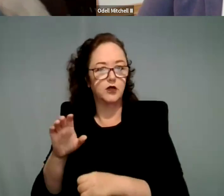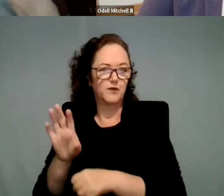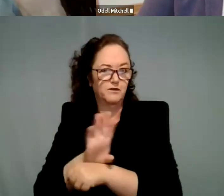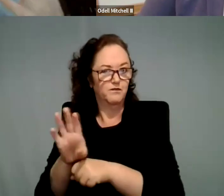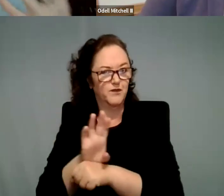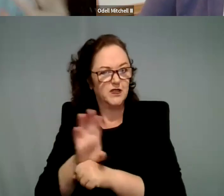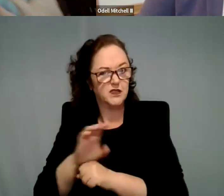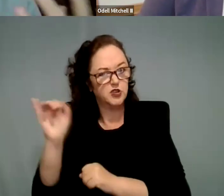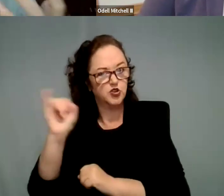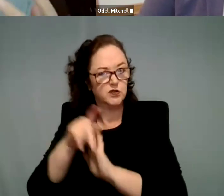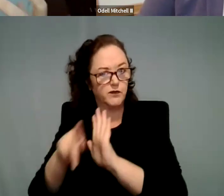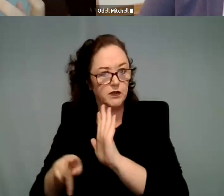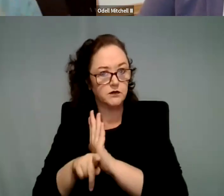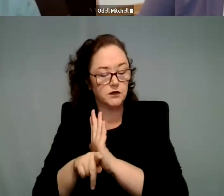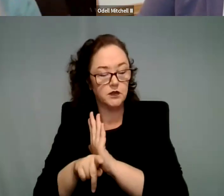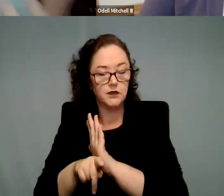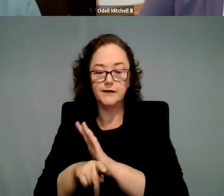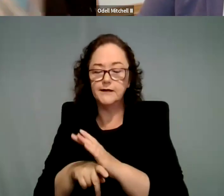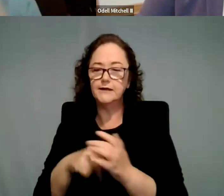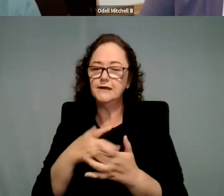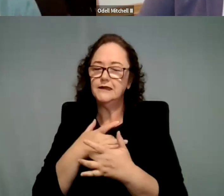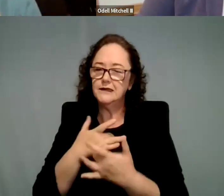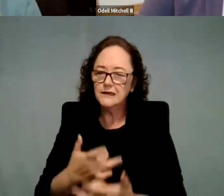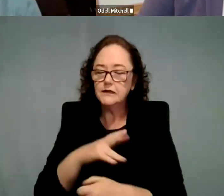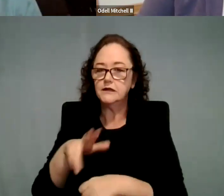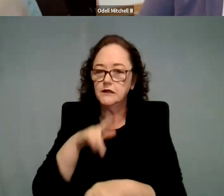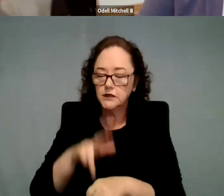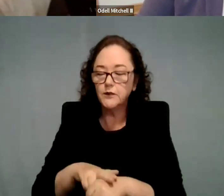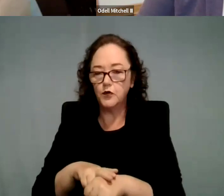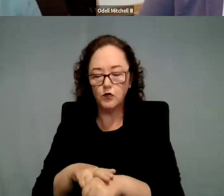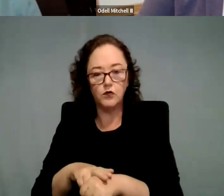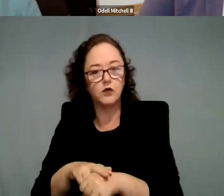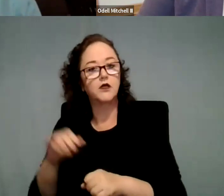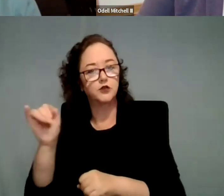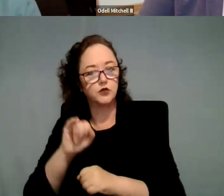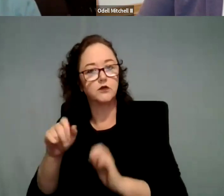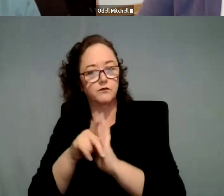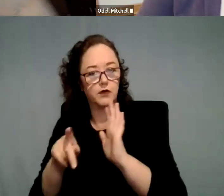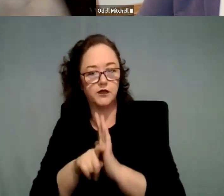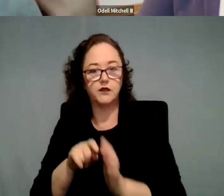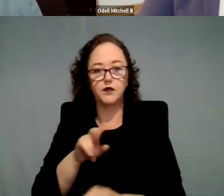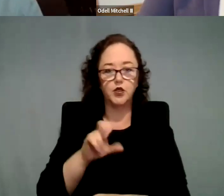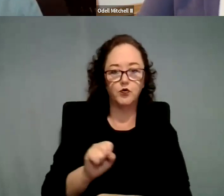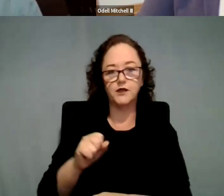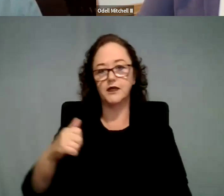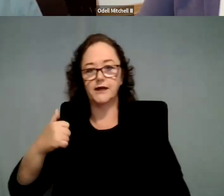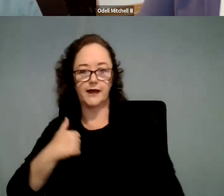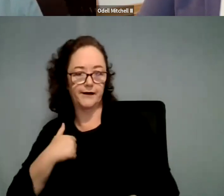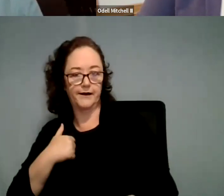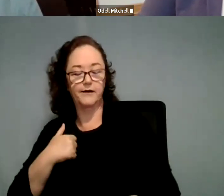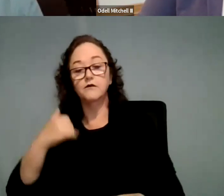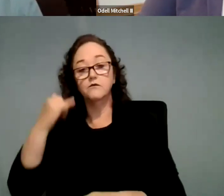policies, the typical coverage territory, we call it, is the US and Canada. So if you have an insurance policy and you do